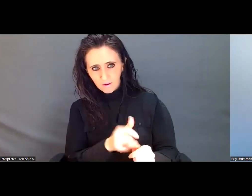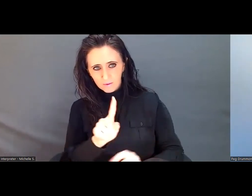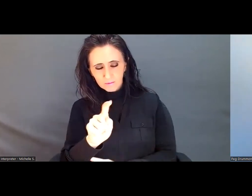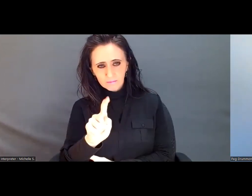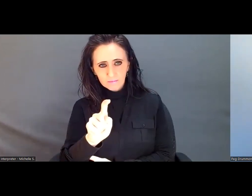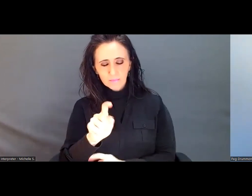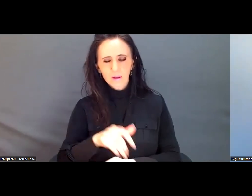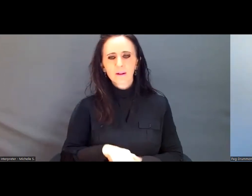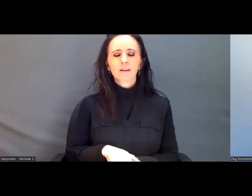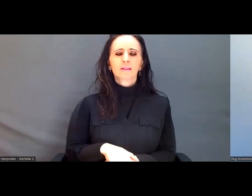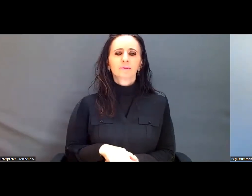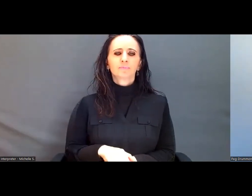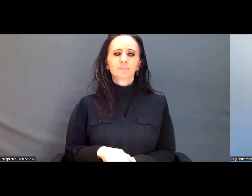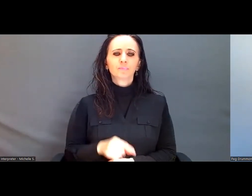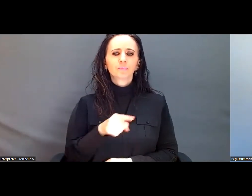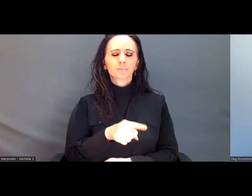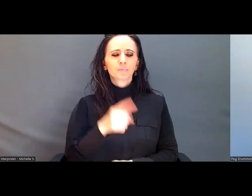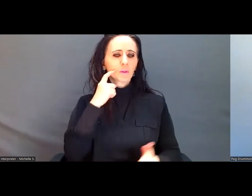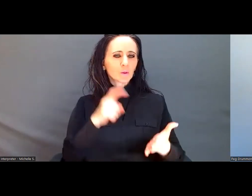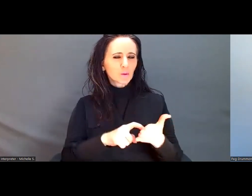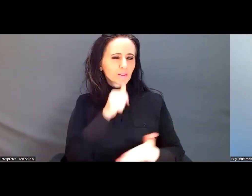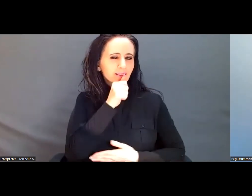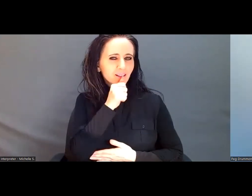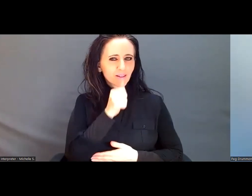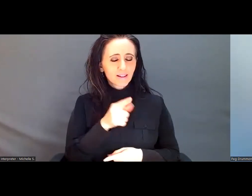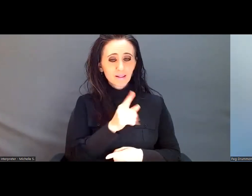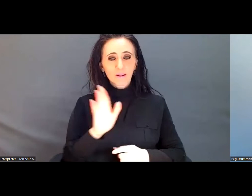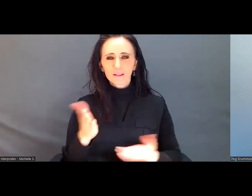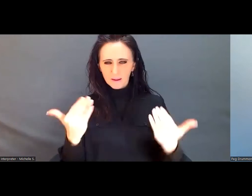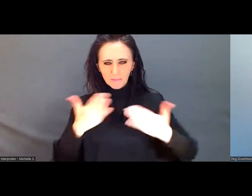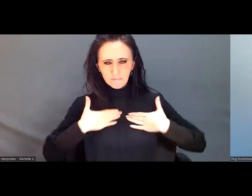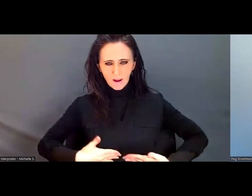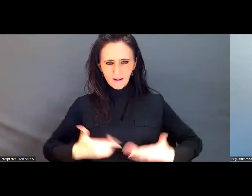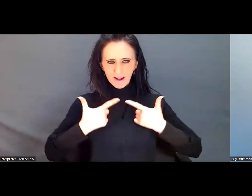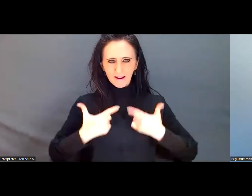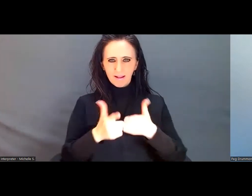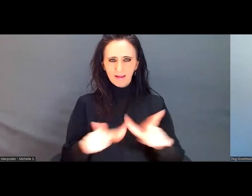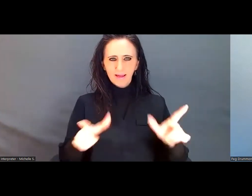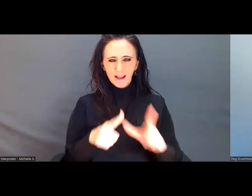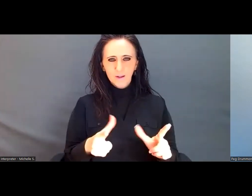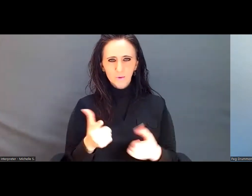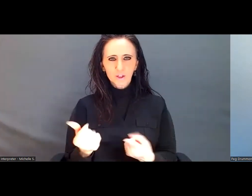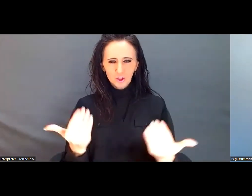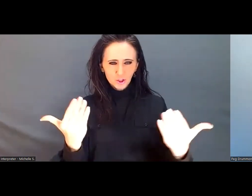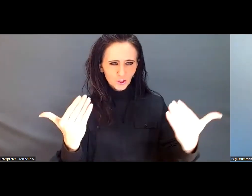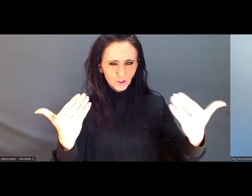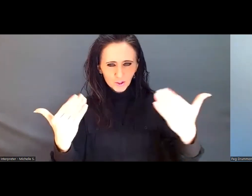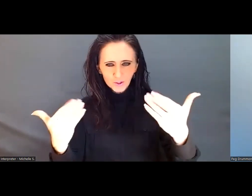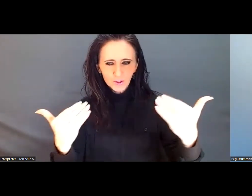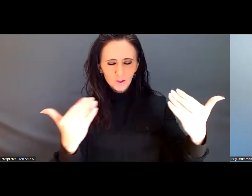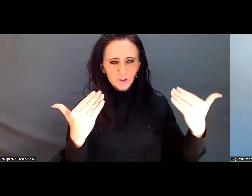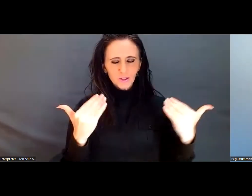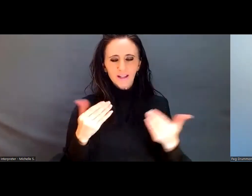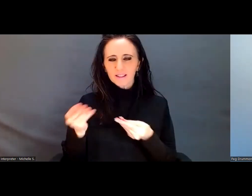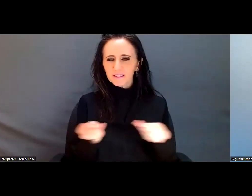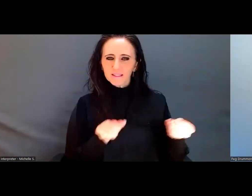There's a secret. Lean in, lean in. There's a facilitator secret here. There's 3